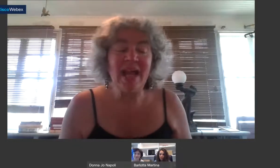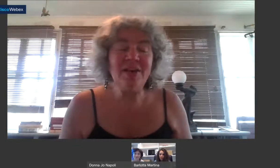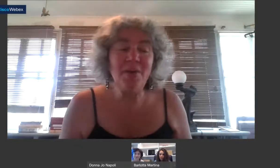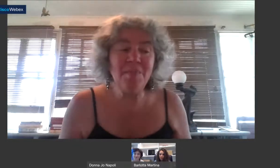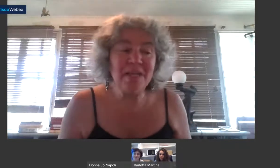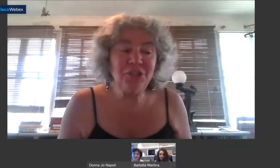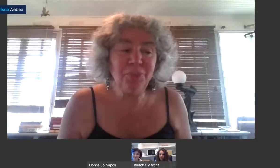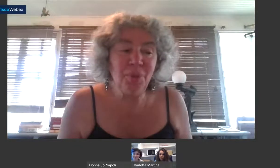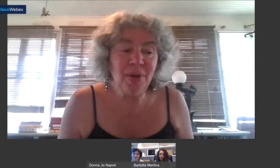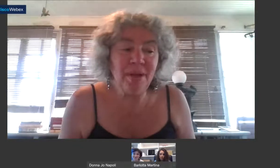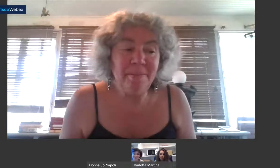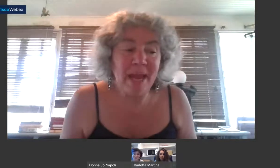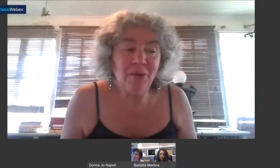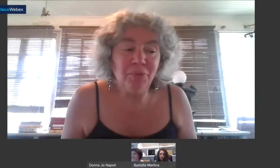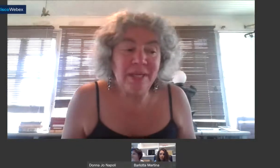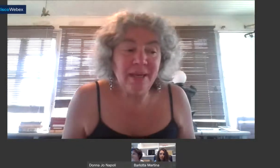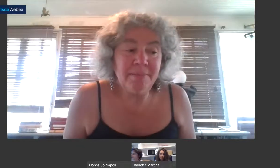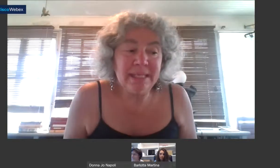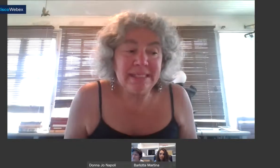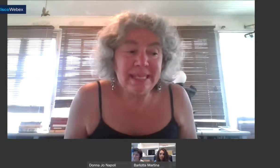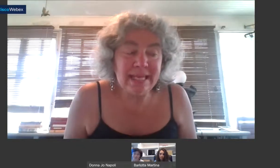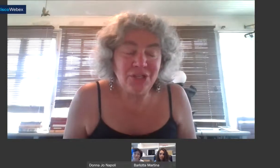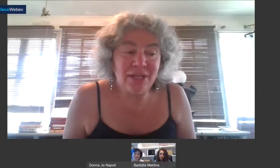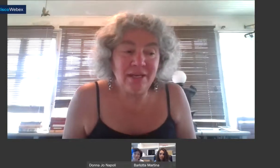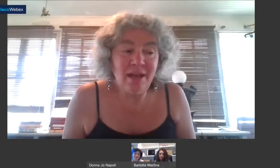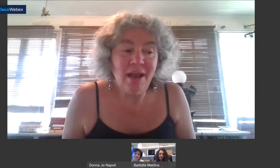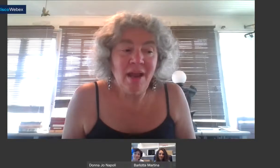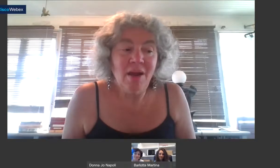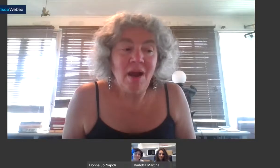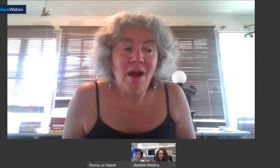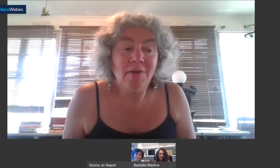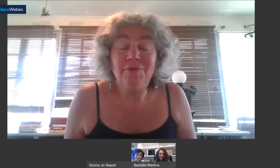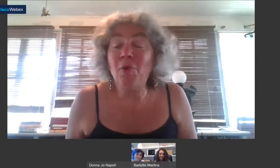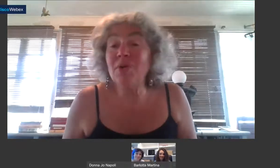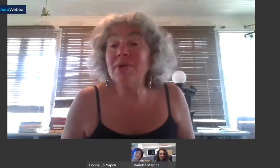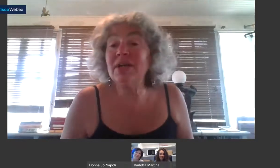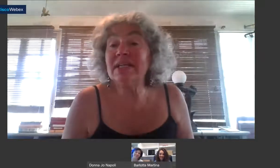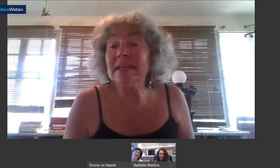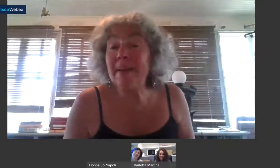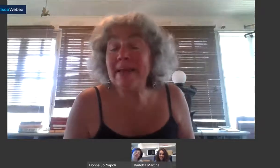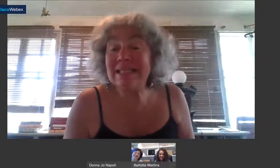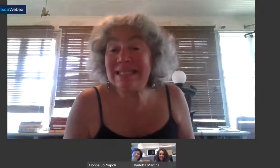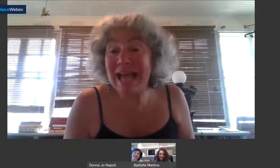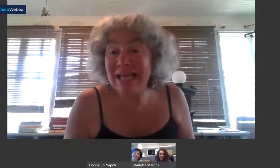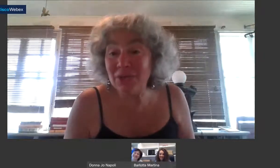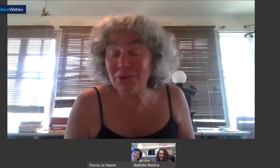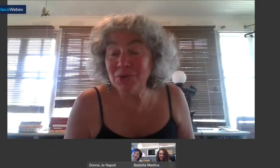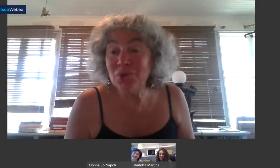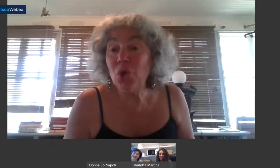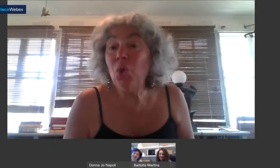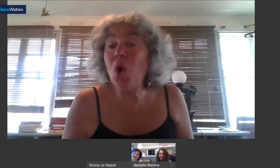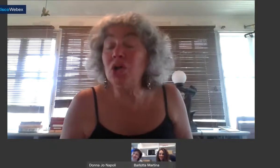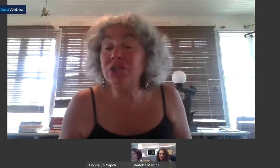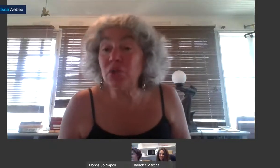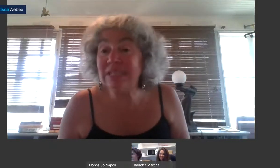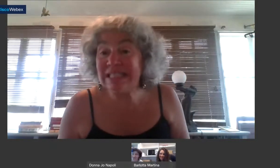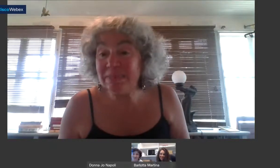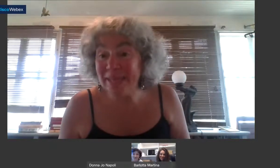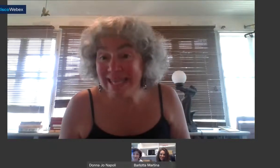I know much more about rehabilitation for signers who also